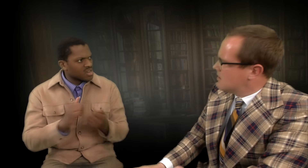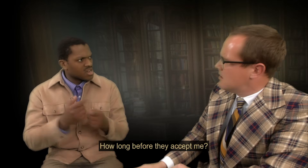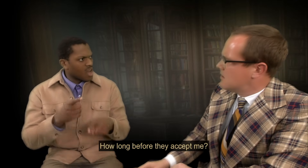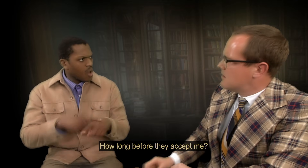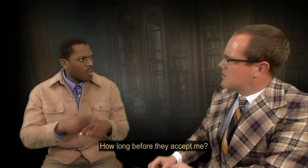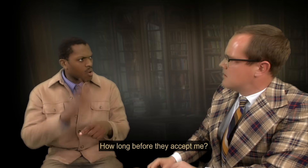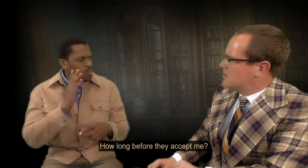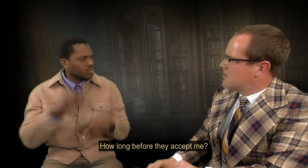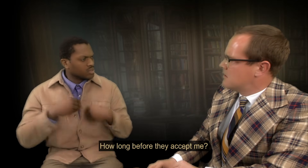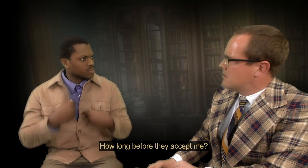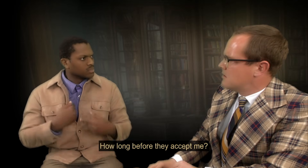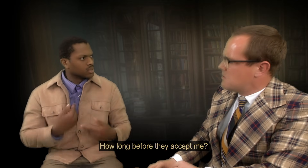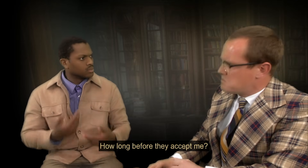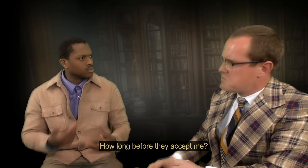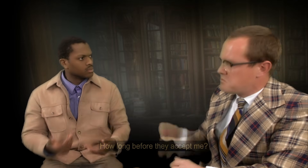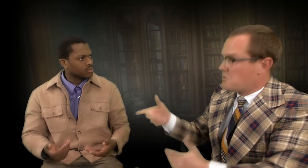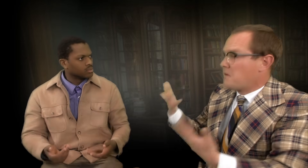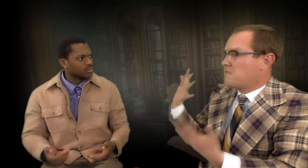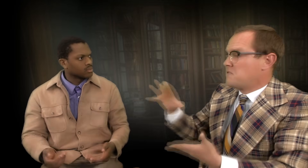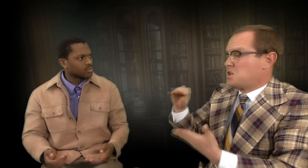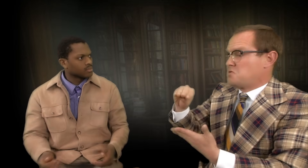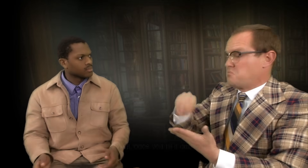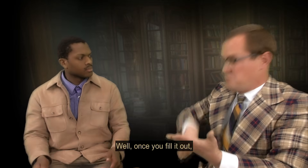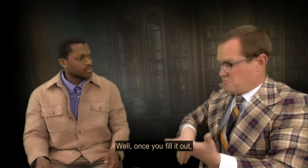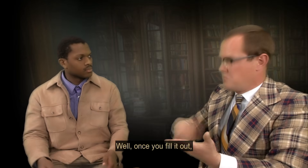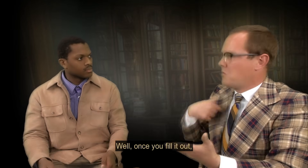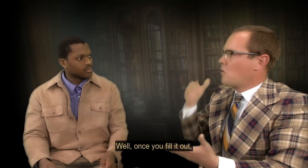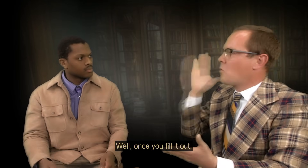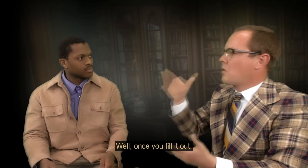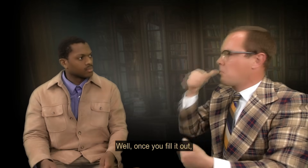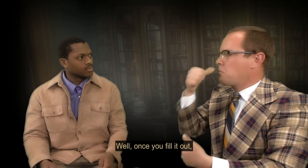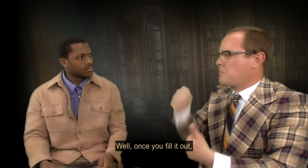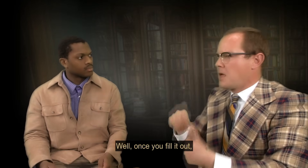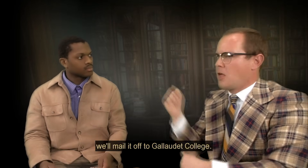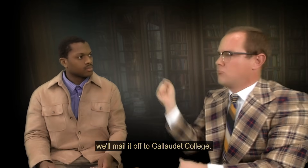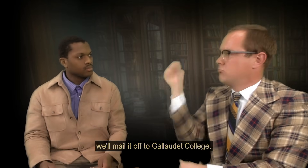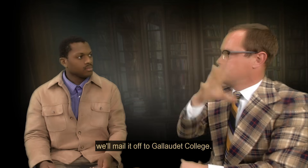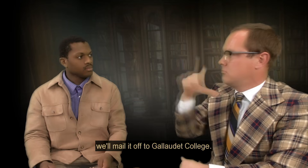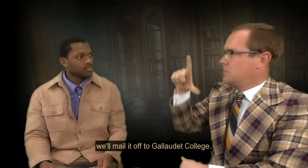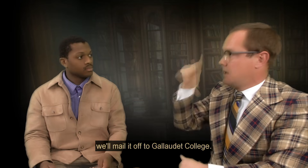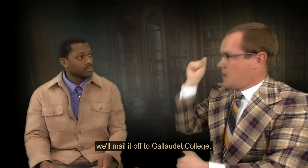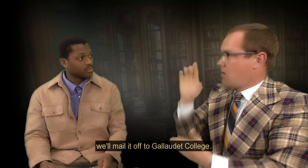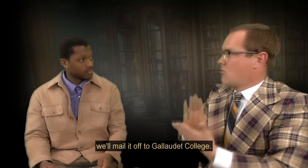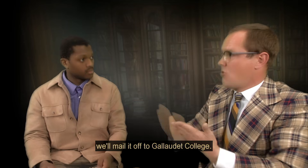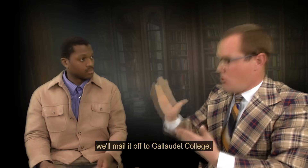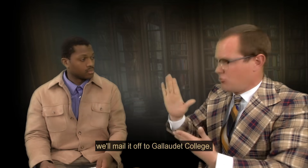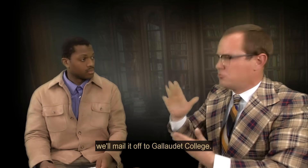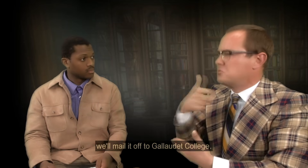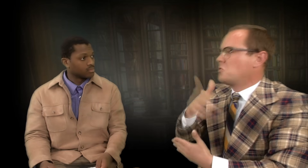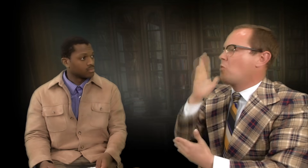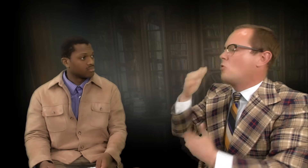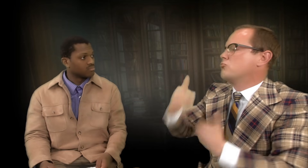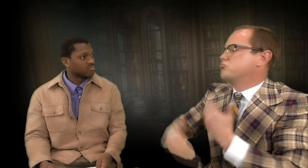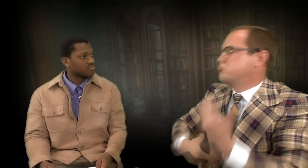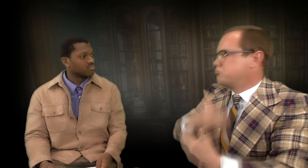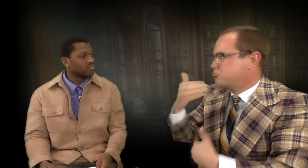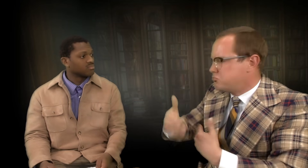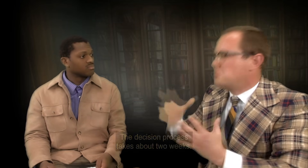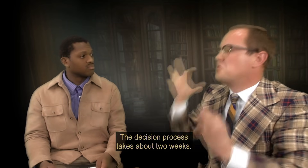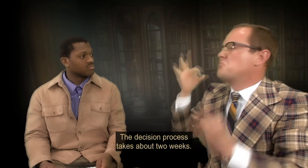How long before they accept me? Well, once you fill it out, we'll mail it off to Gallaudet College. And the